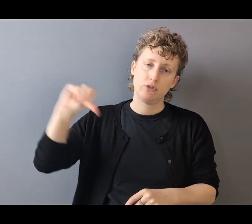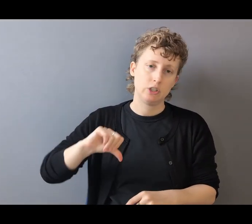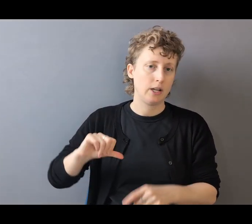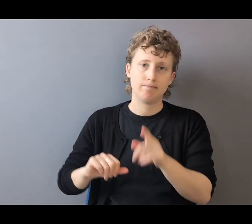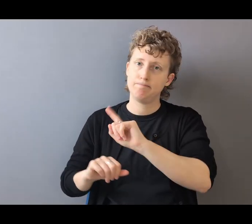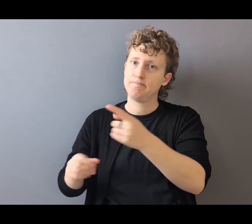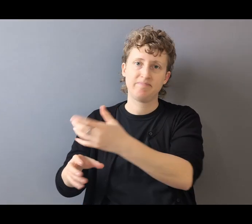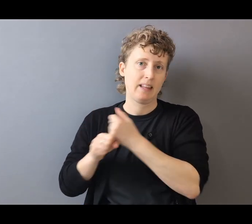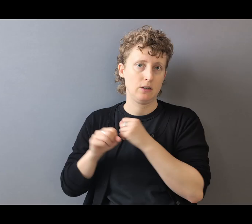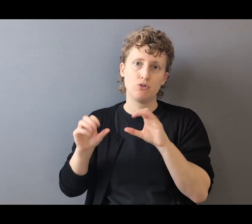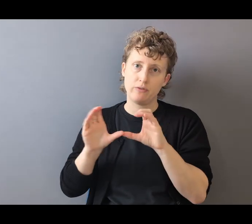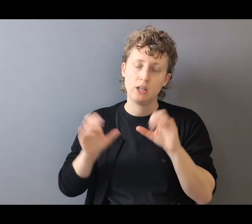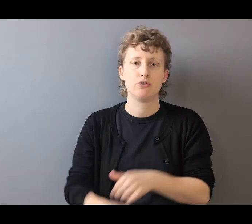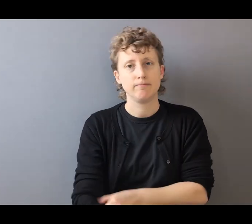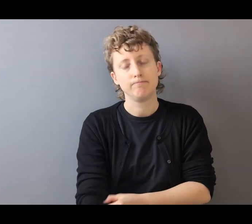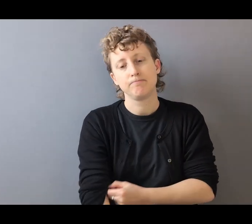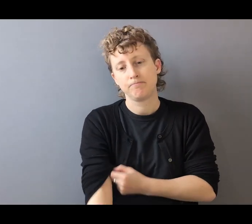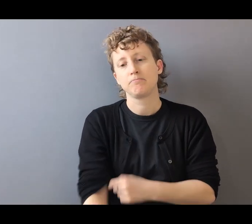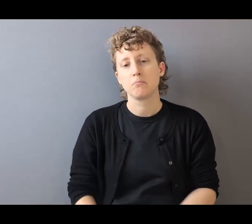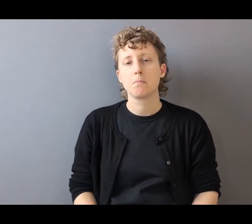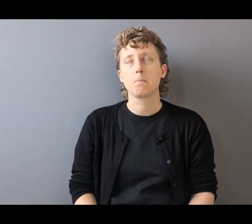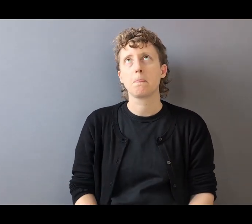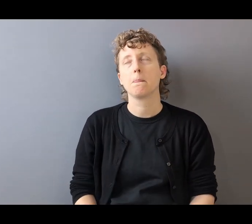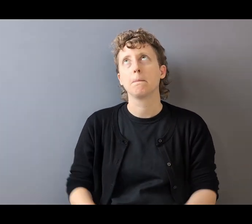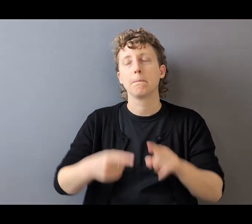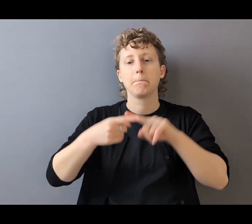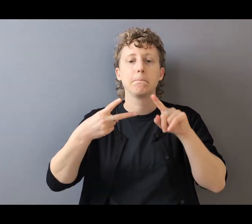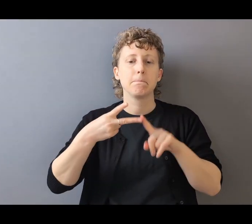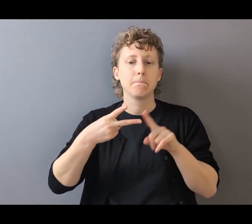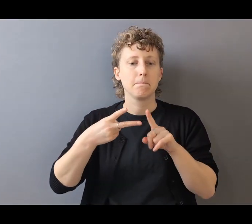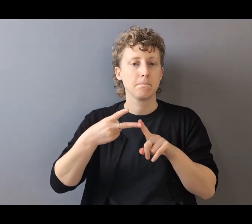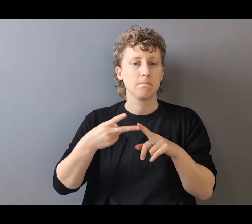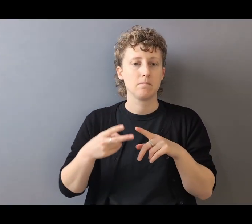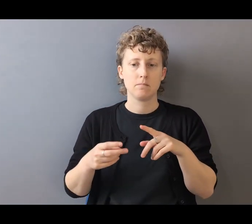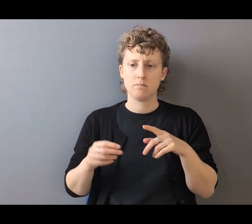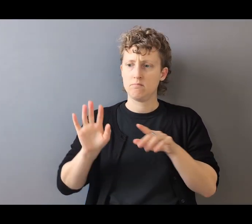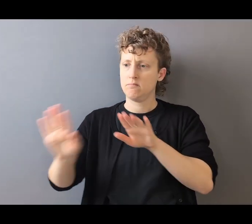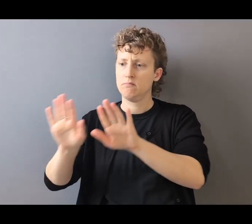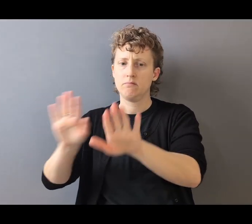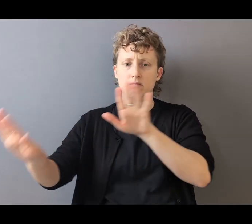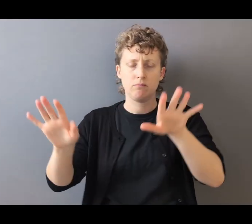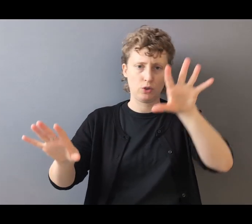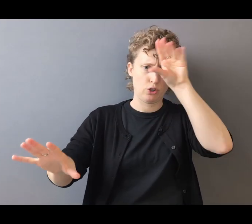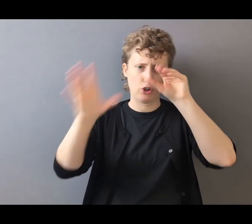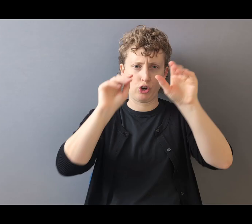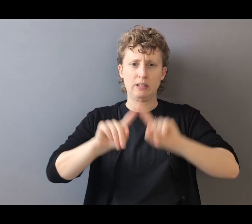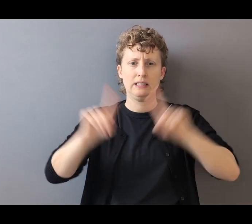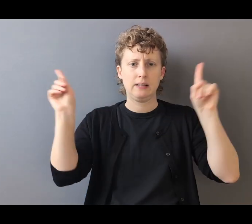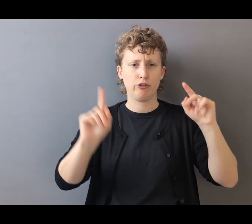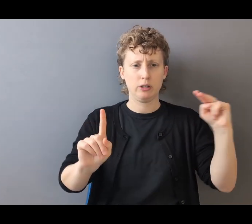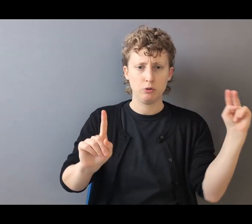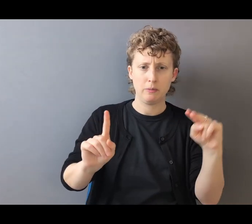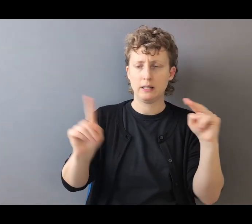say that everybody's also, because we are talking about accessibility, right? So everybody's learning in different ways. Everybody has their different process